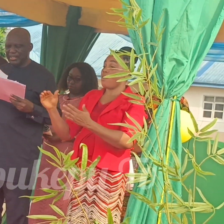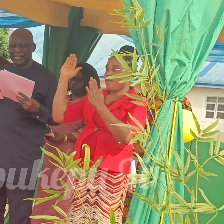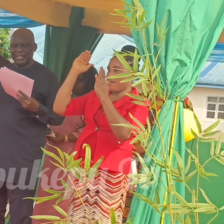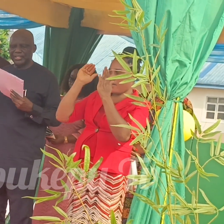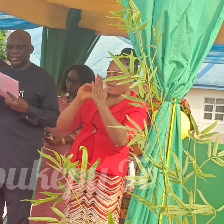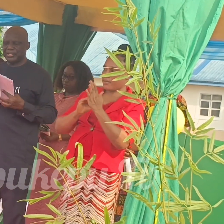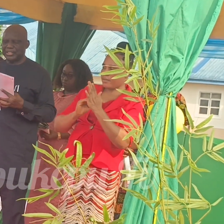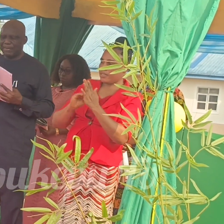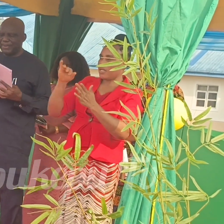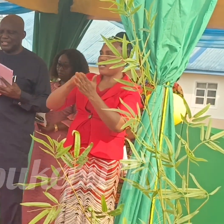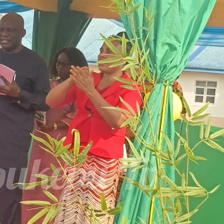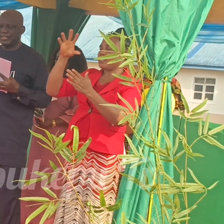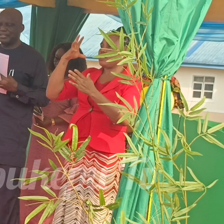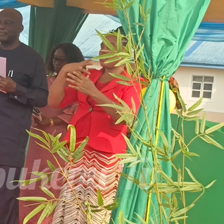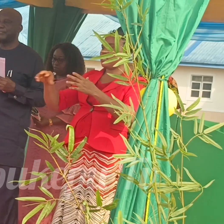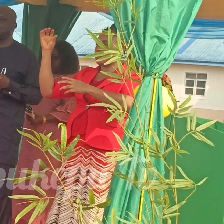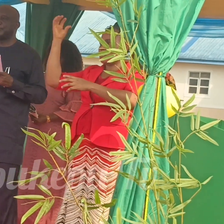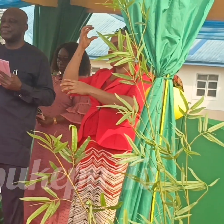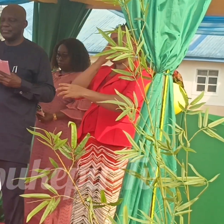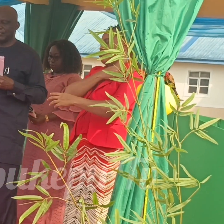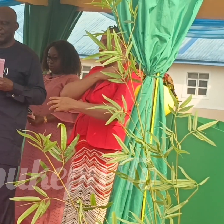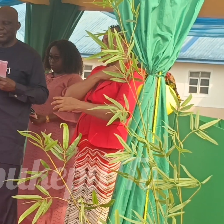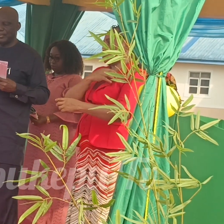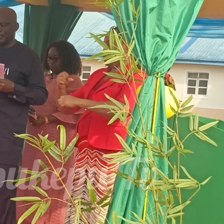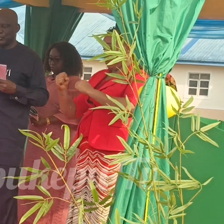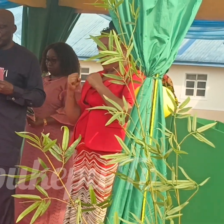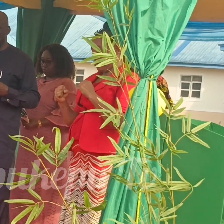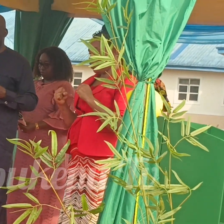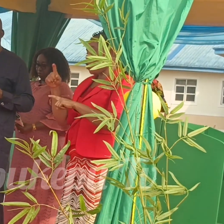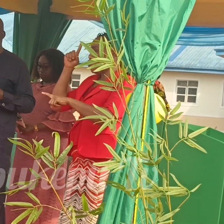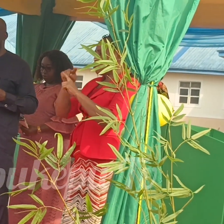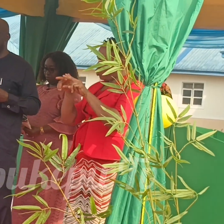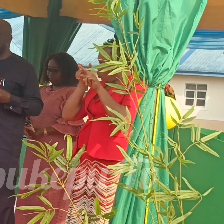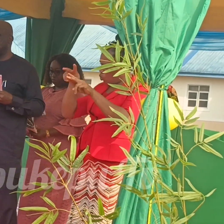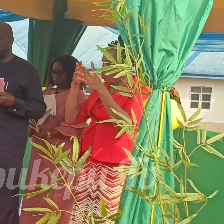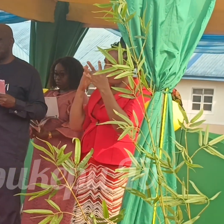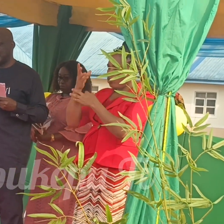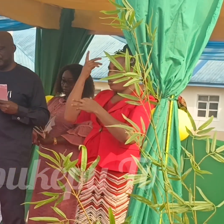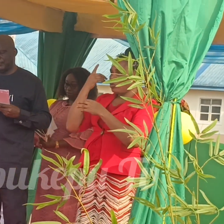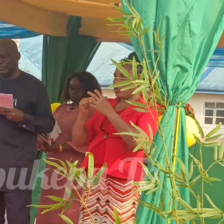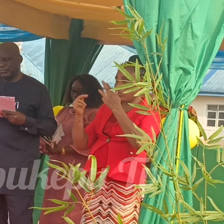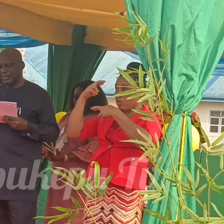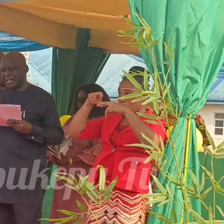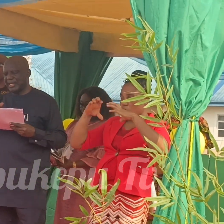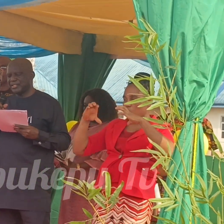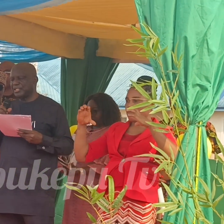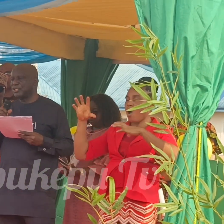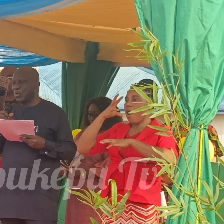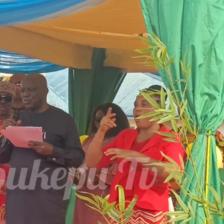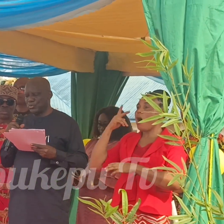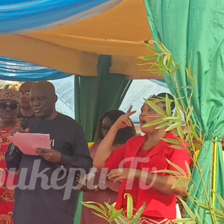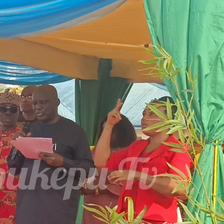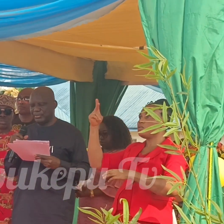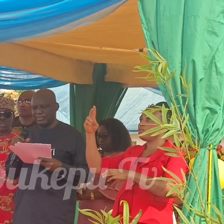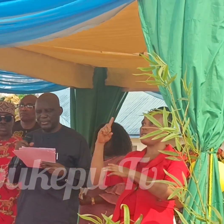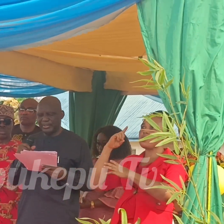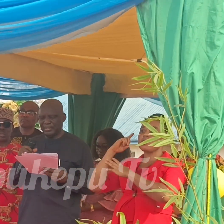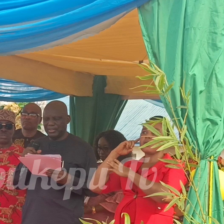Again, it is the capacity to look through a rubble and see